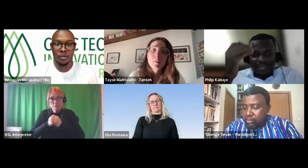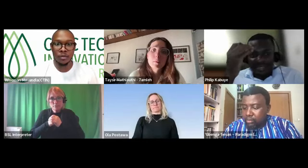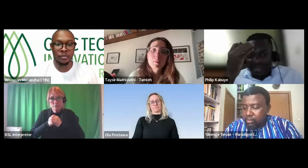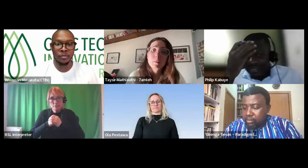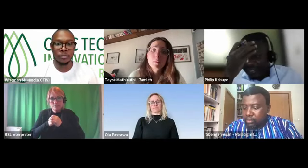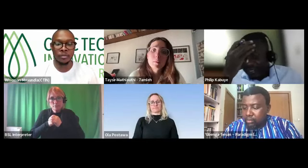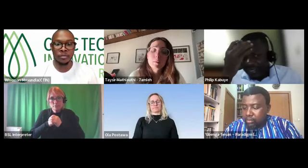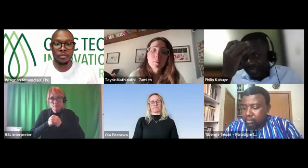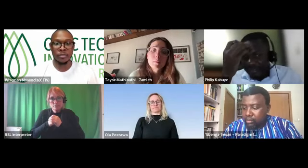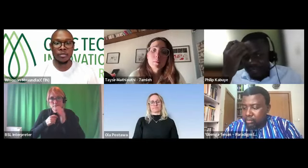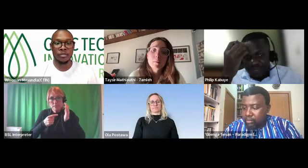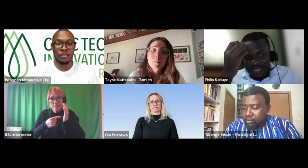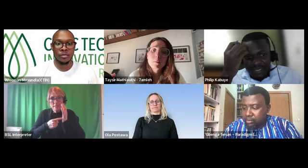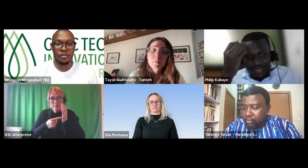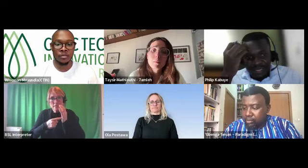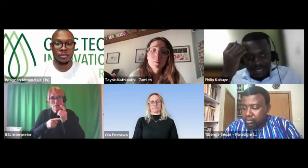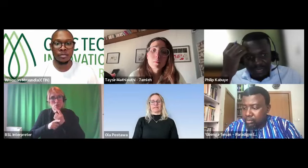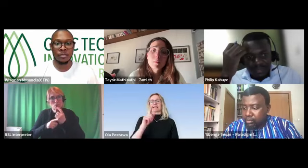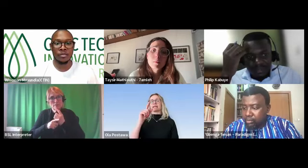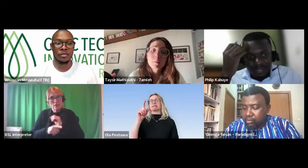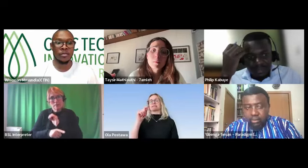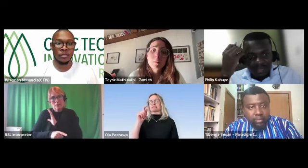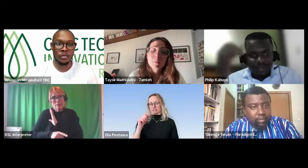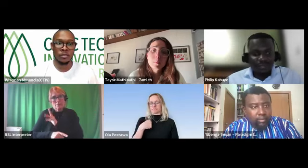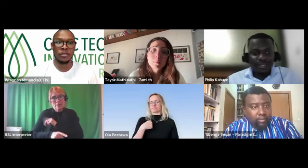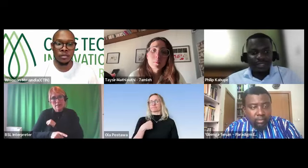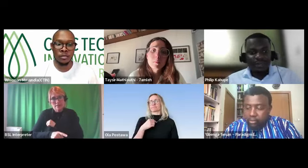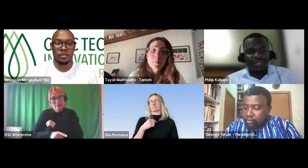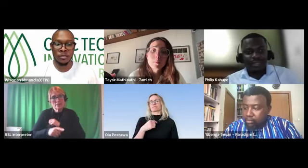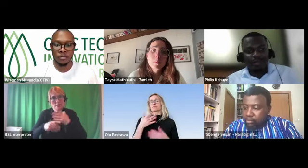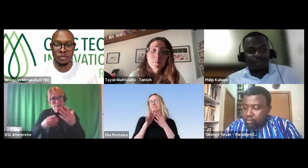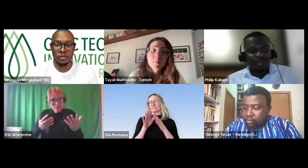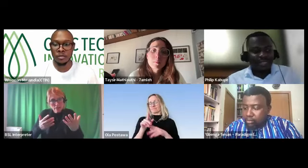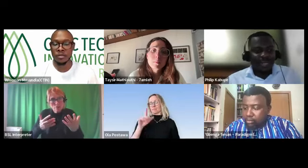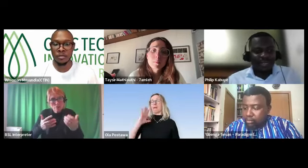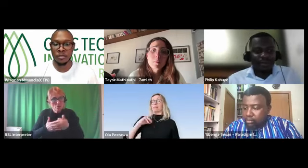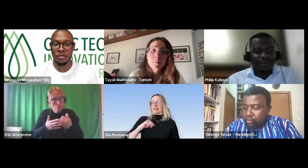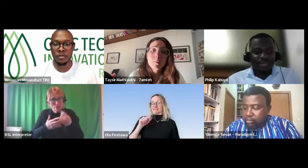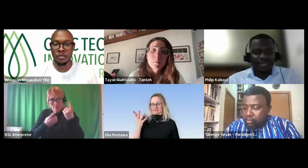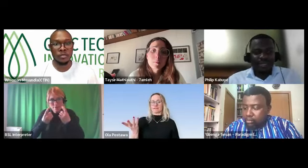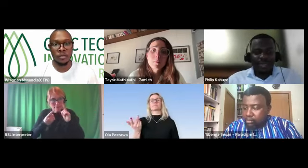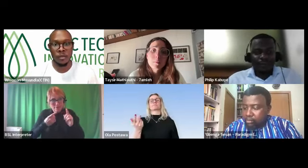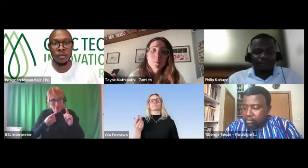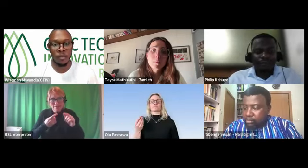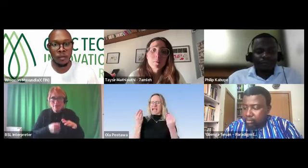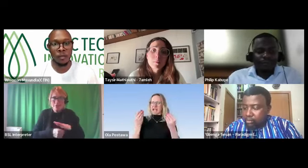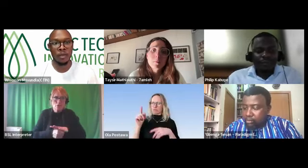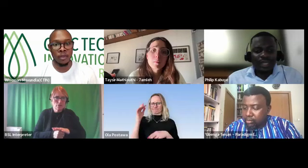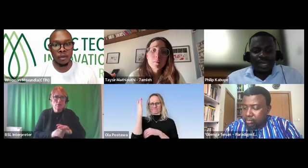Yeah, Tessa shared about Palestine. I so fondly always think about Palestine and the context in